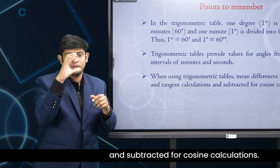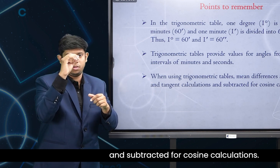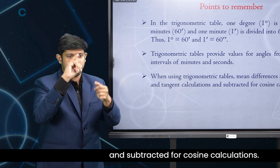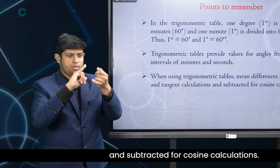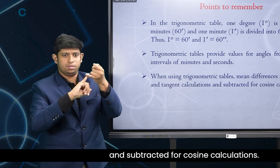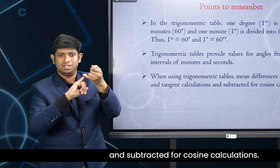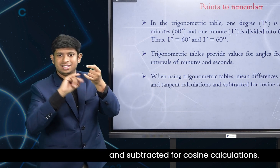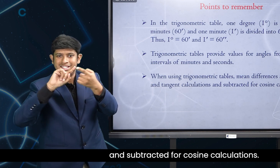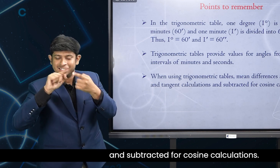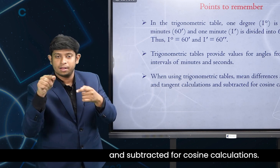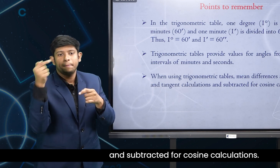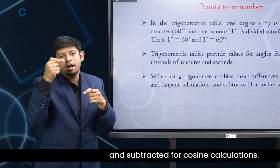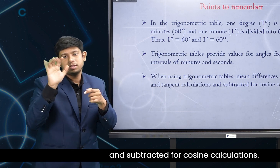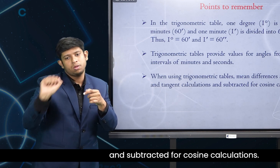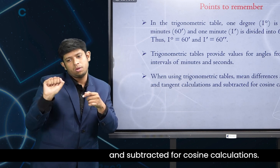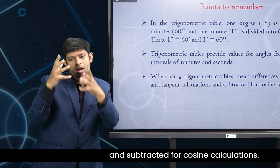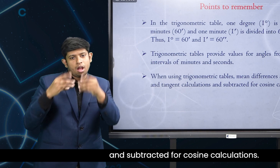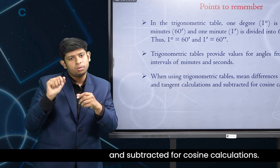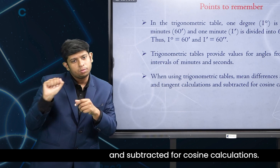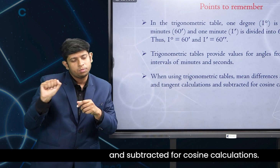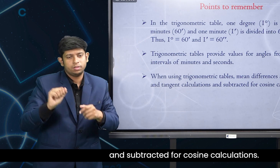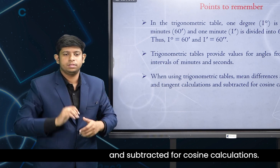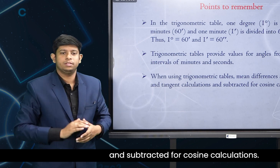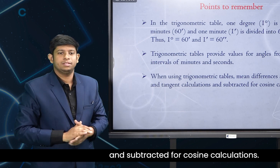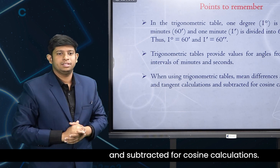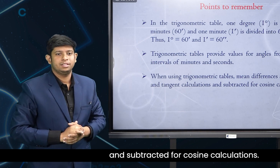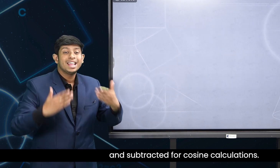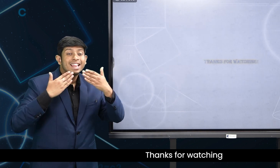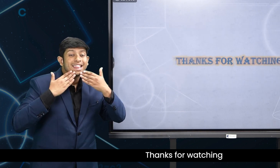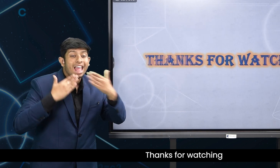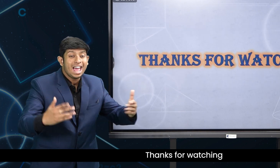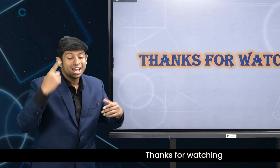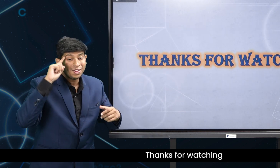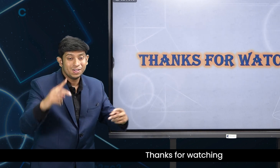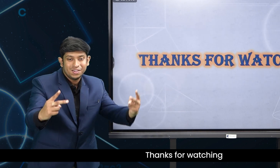Thanks for watching.